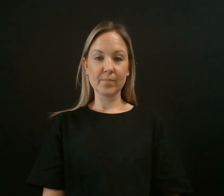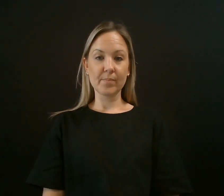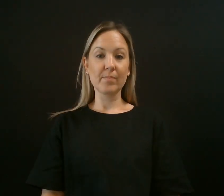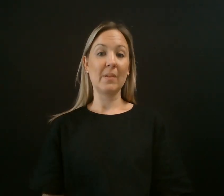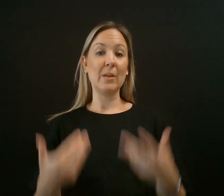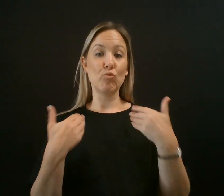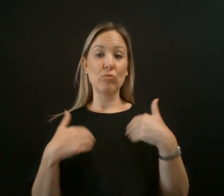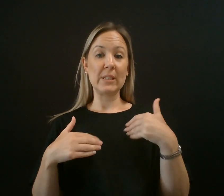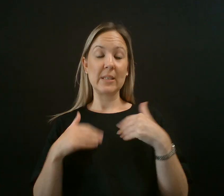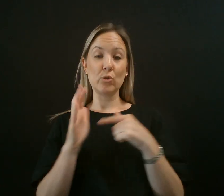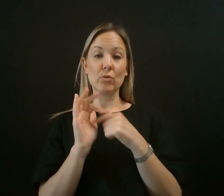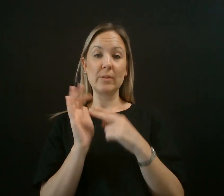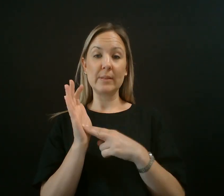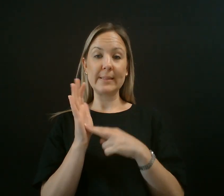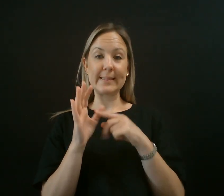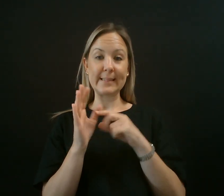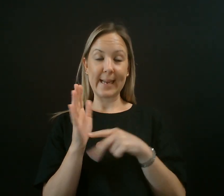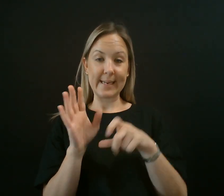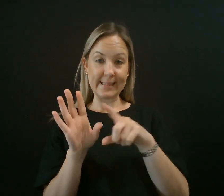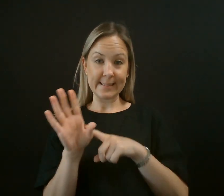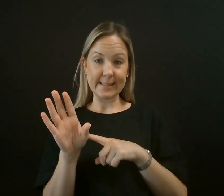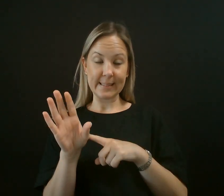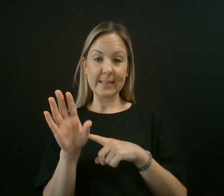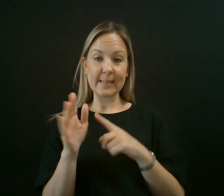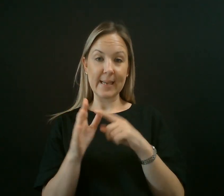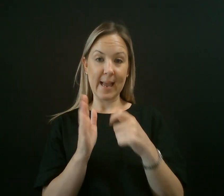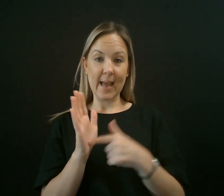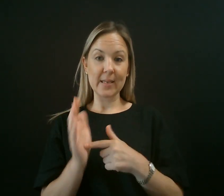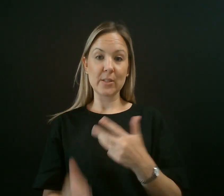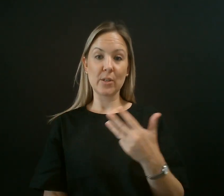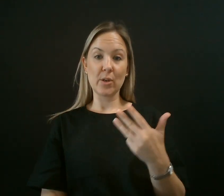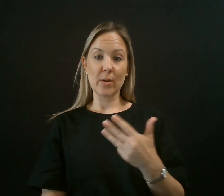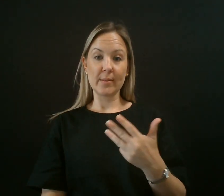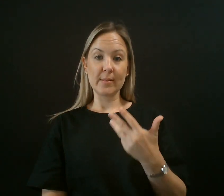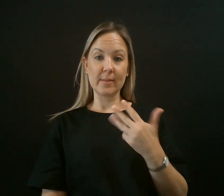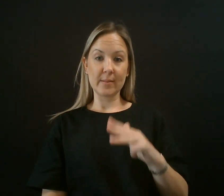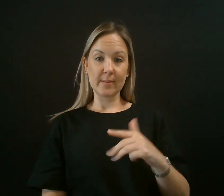Residential Tenancy Act 1997 for Tas,